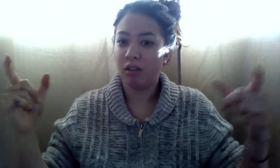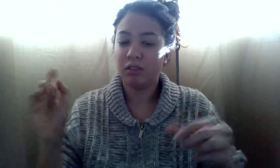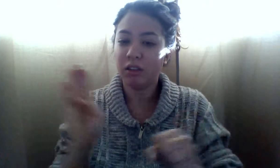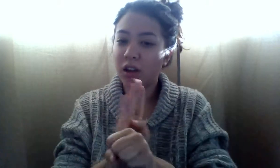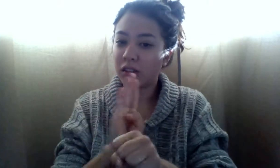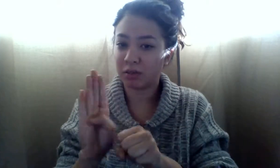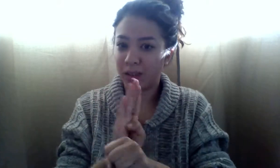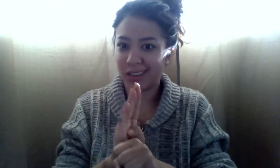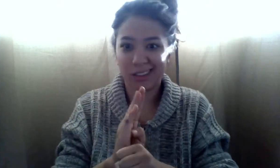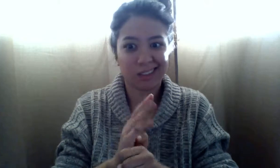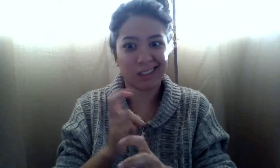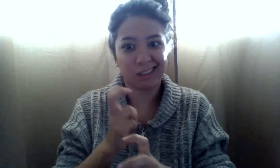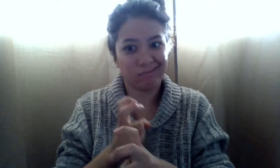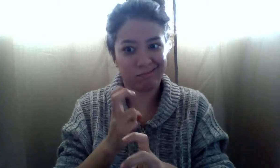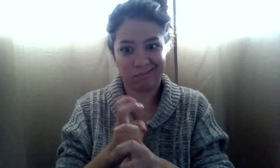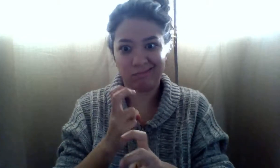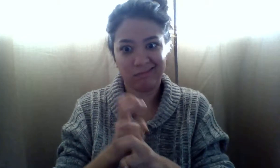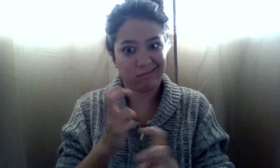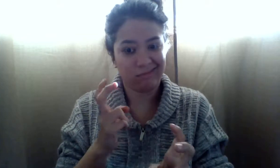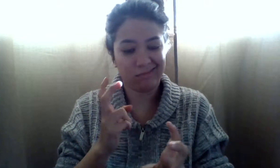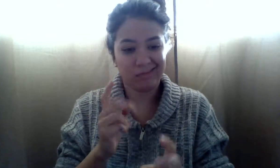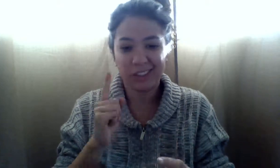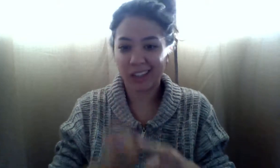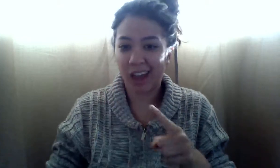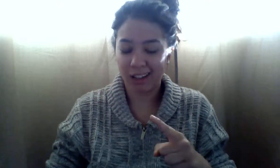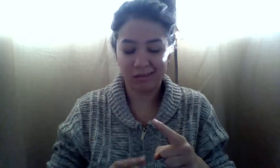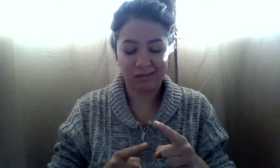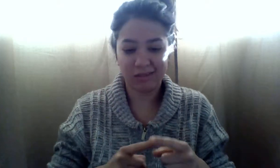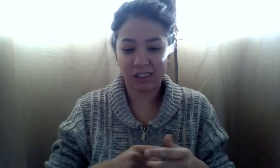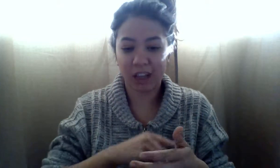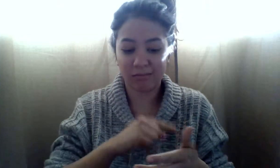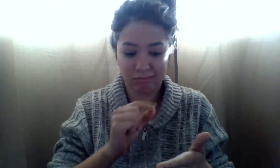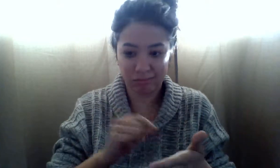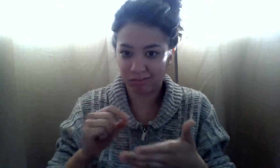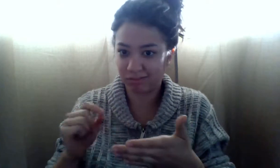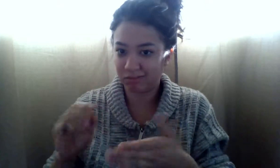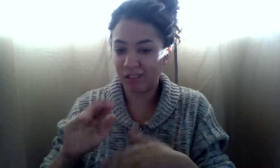them apart, put them into an envelope, it's distributed to everybody, and happy hour hits and everyone's happy.